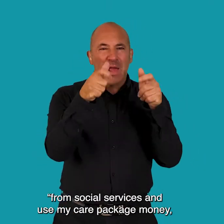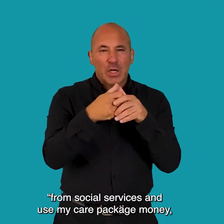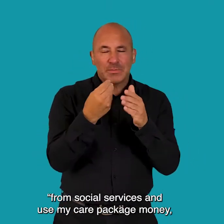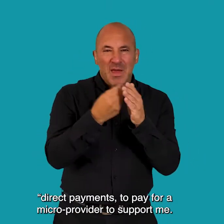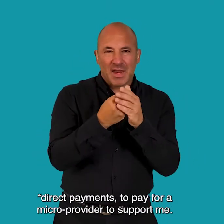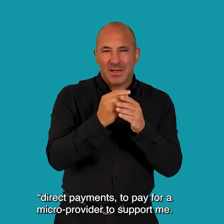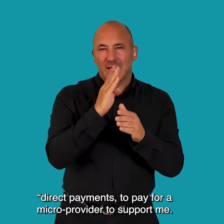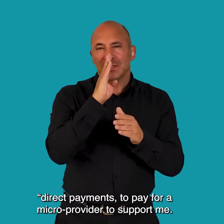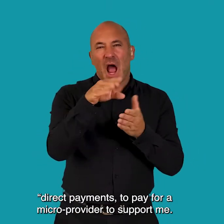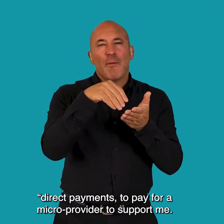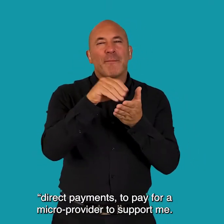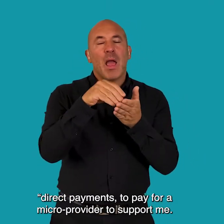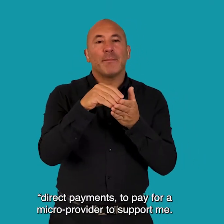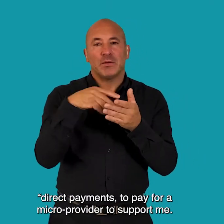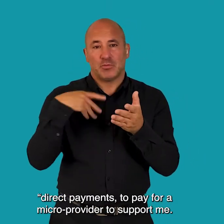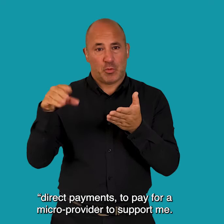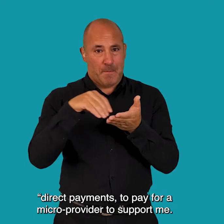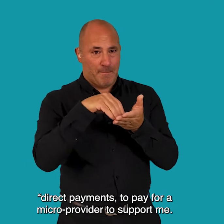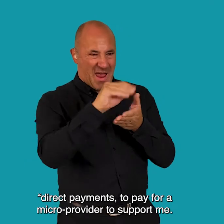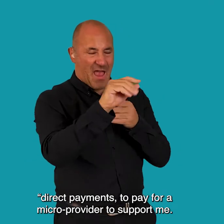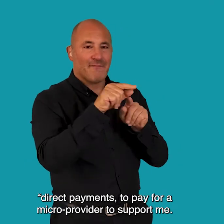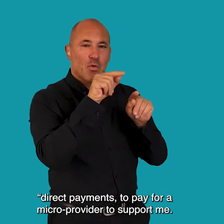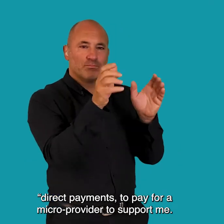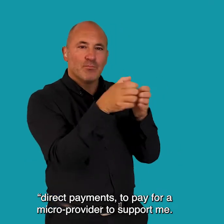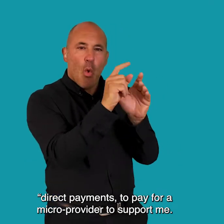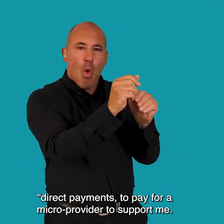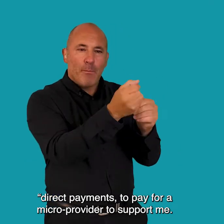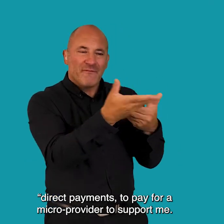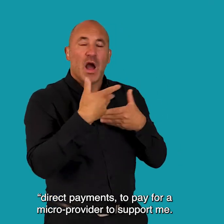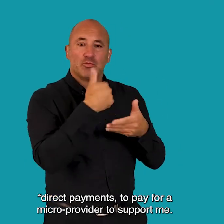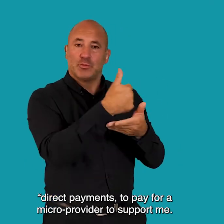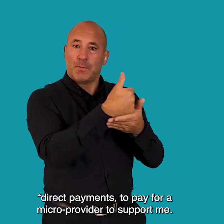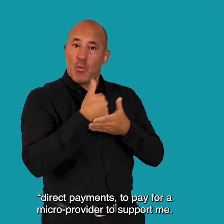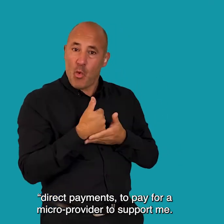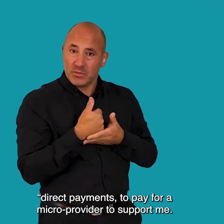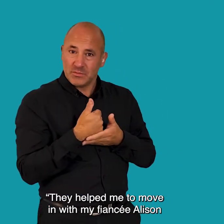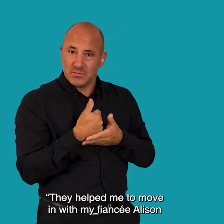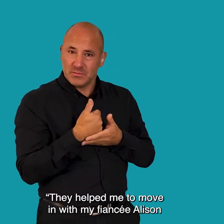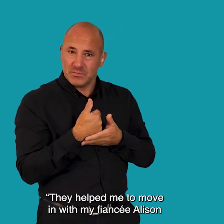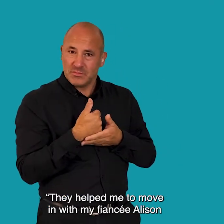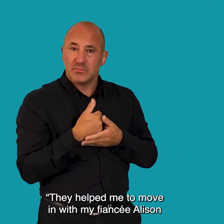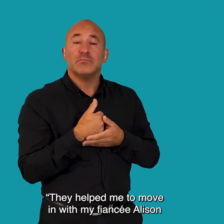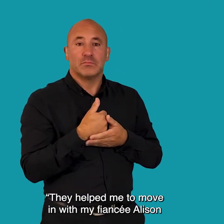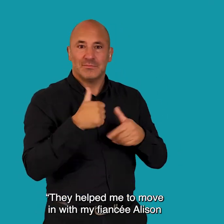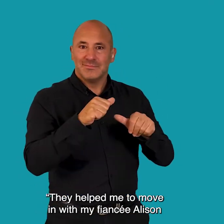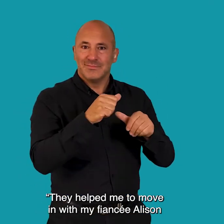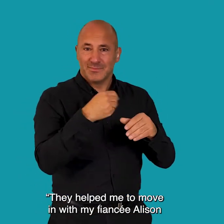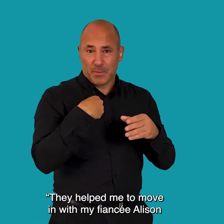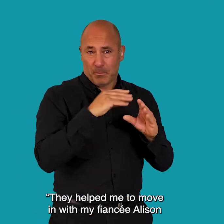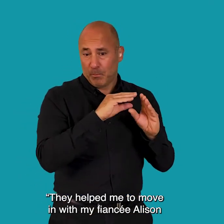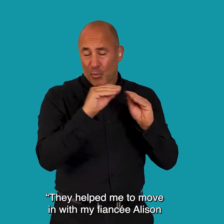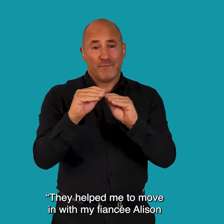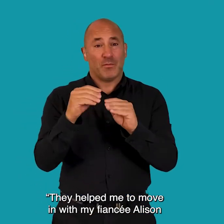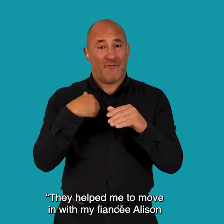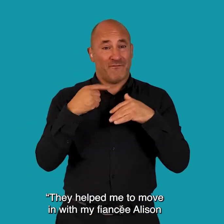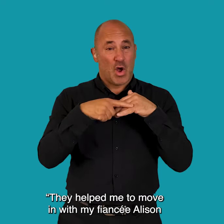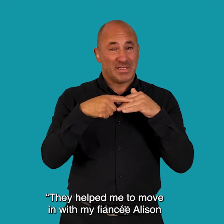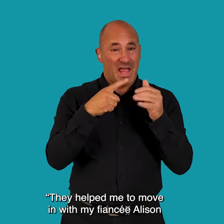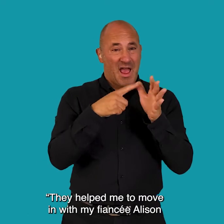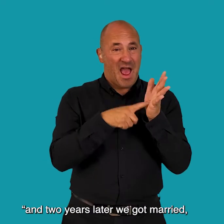money, direct payments, to pay for a micro-provider to support me. They helped me to move in with my fiancée Alison, and